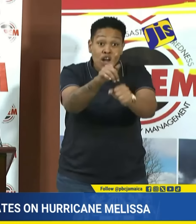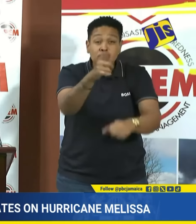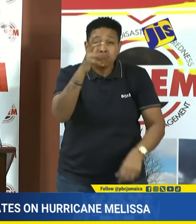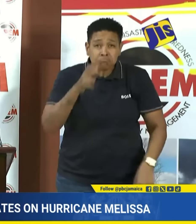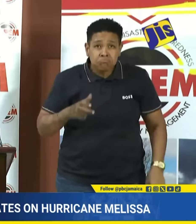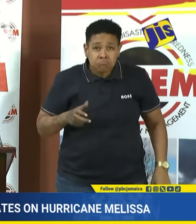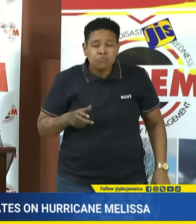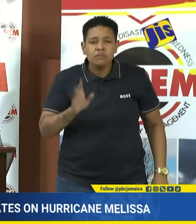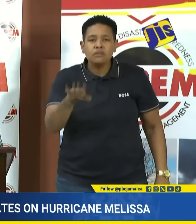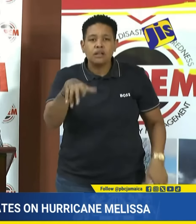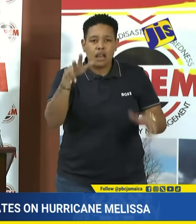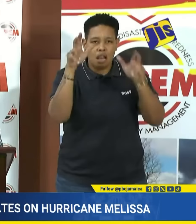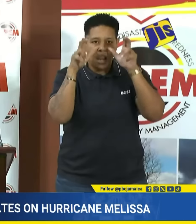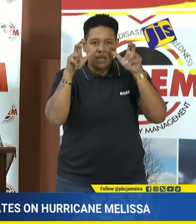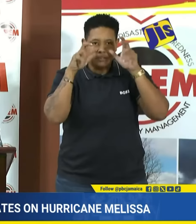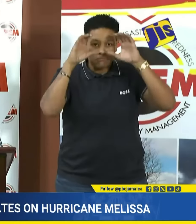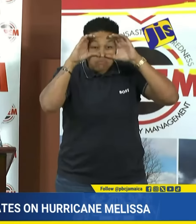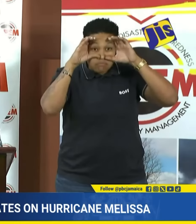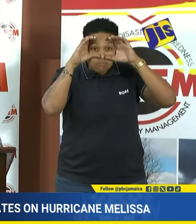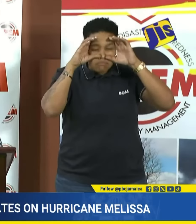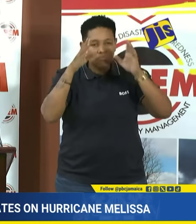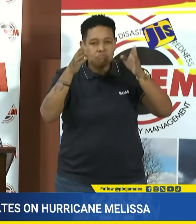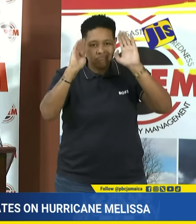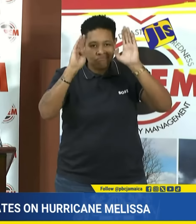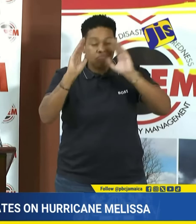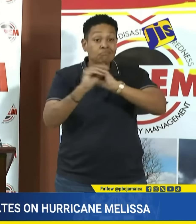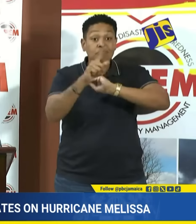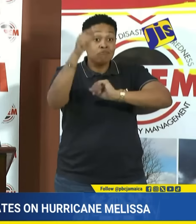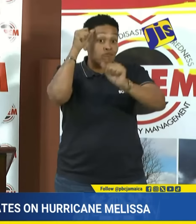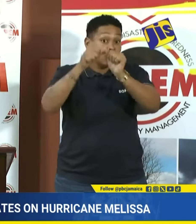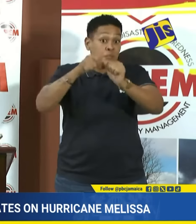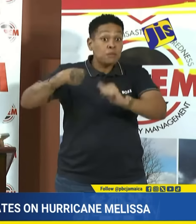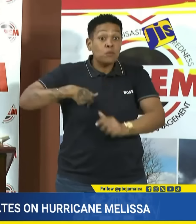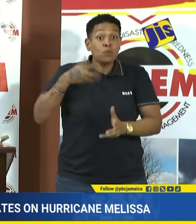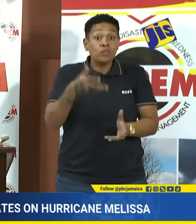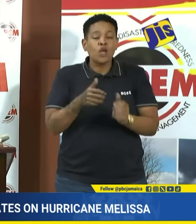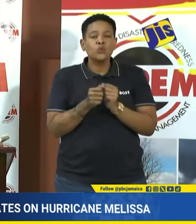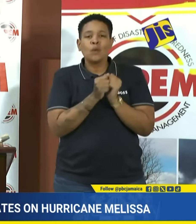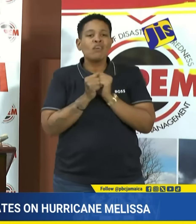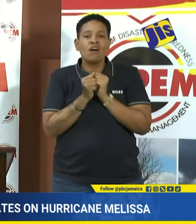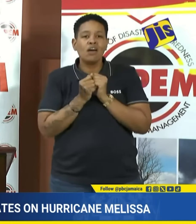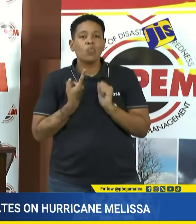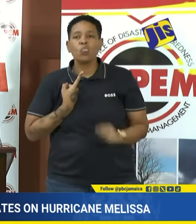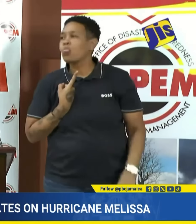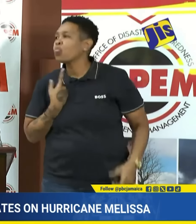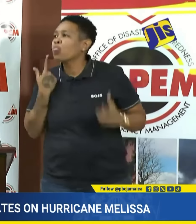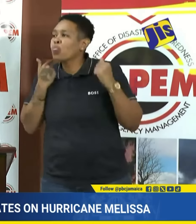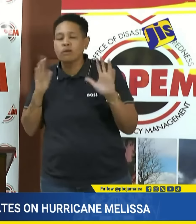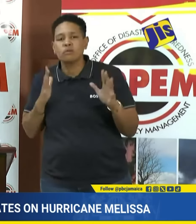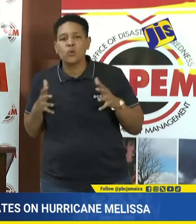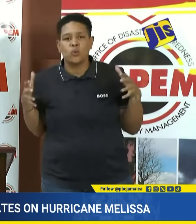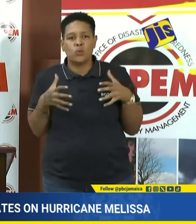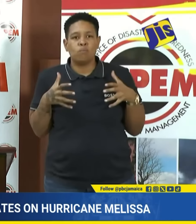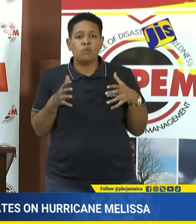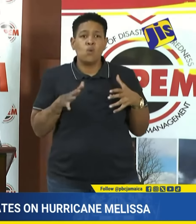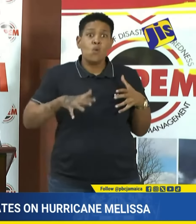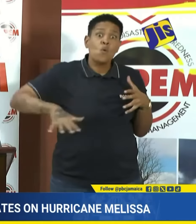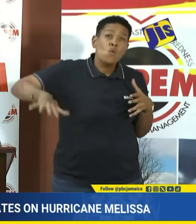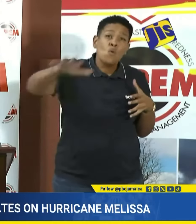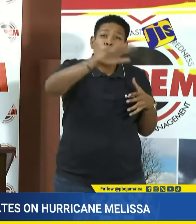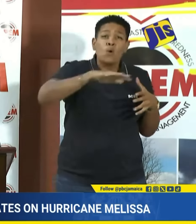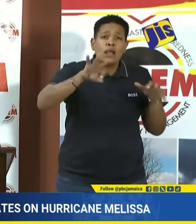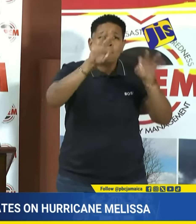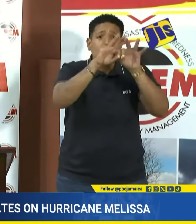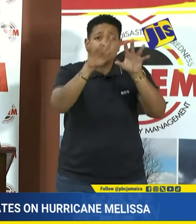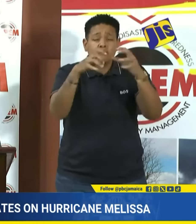warnings, please listen to them, and also remember that we're all in this together. Everybody is important, and we have to